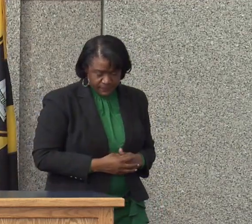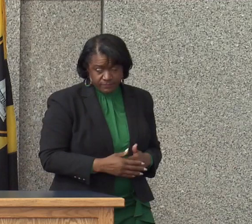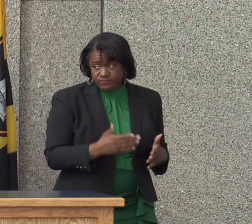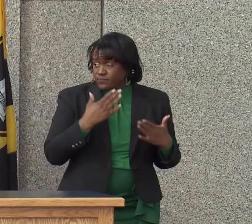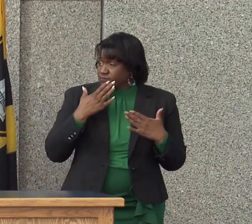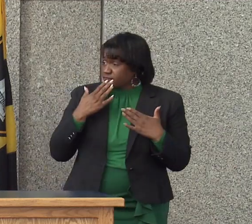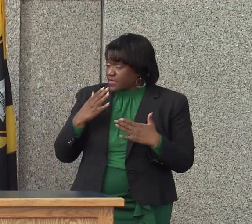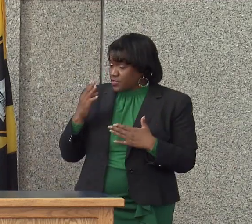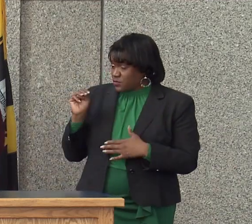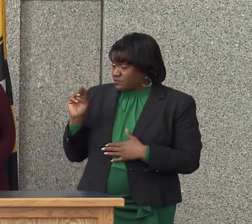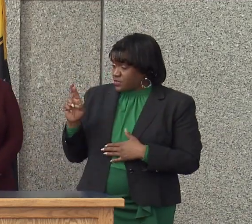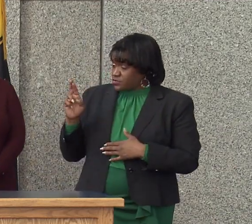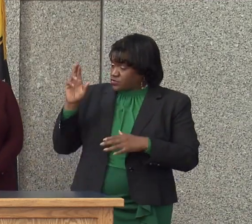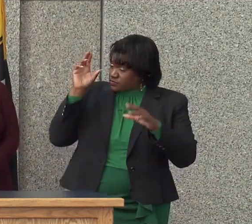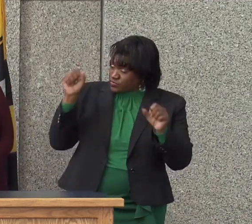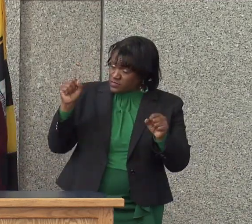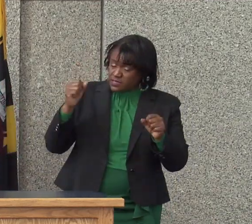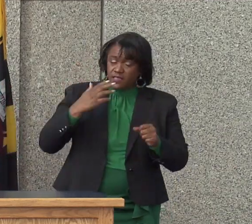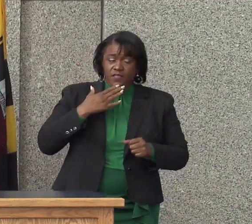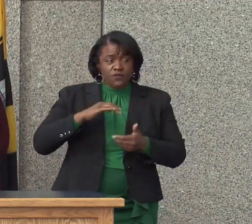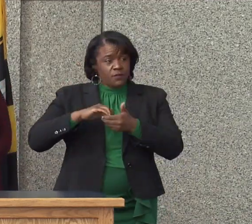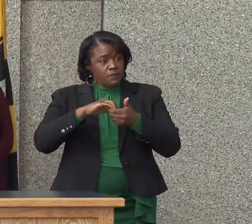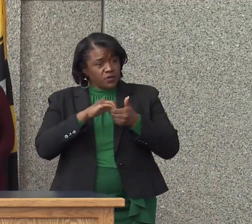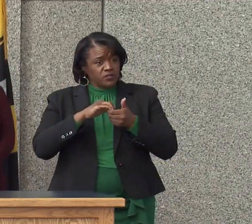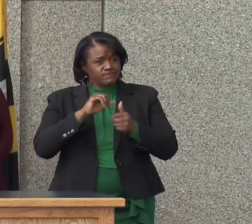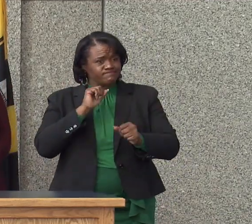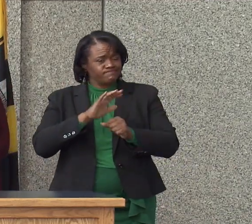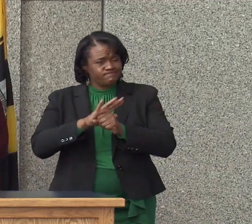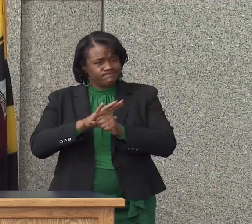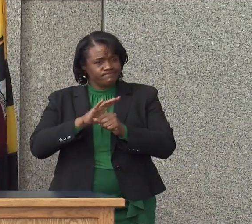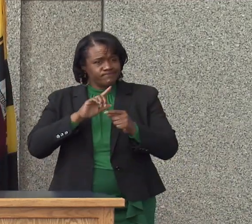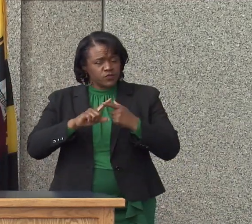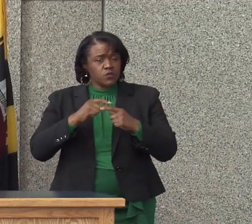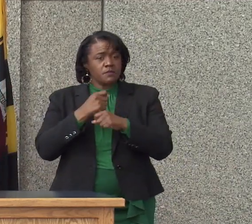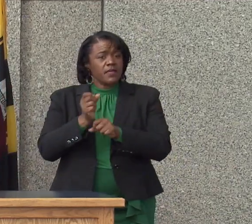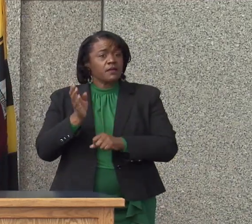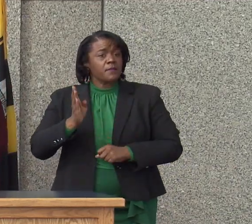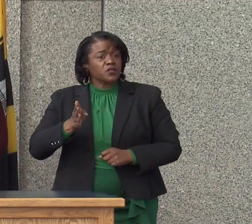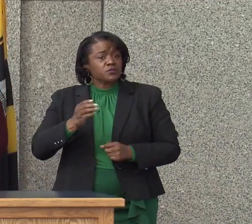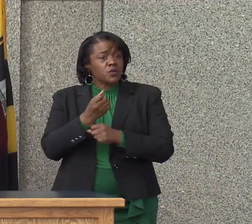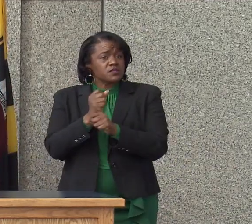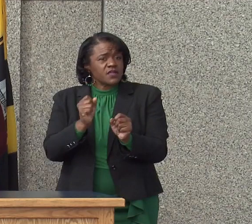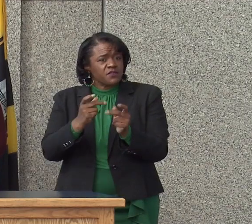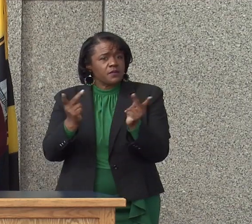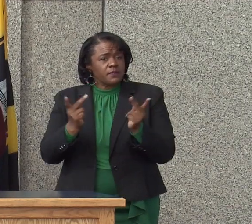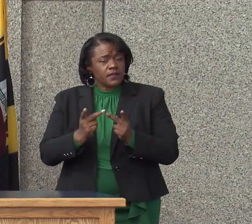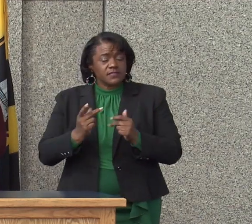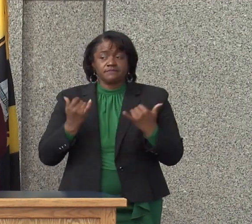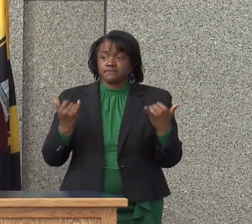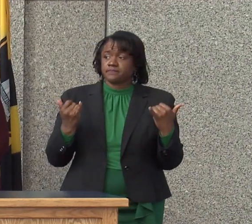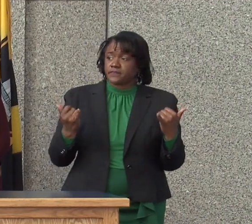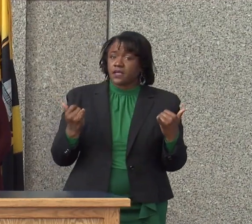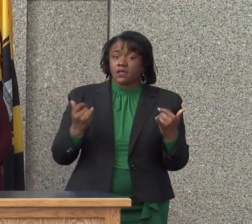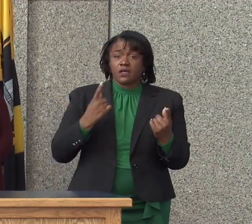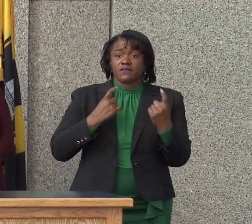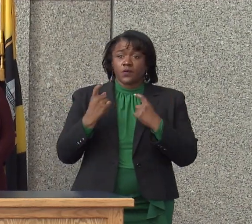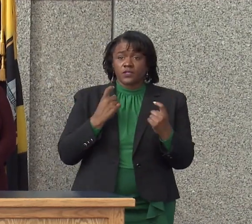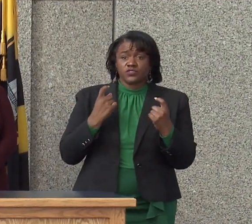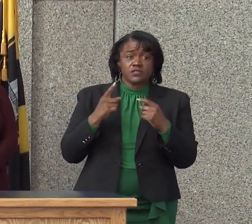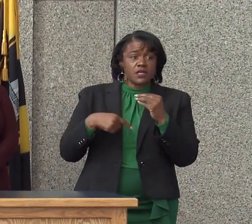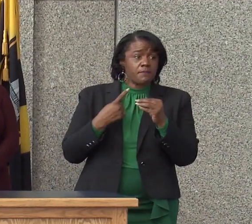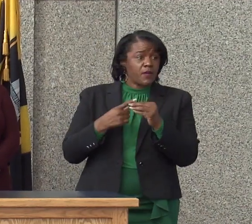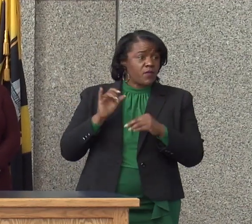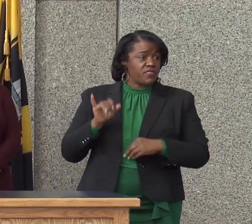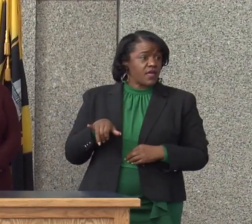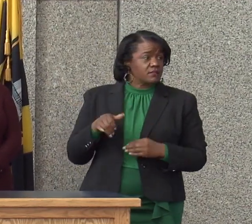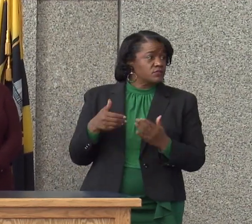Thank you, Mr. President, and thank you for your partnership and your dedication to making Baltimore a safer place. And now we'll take a few questions about the